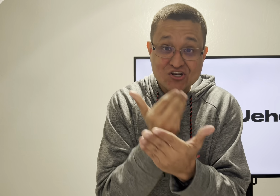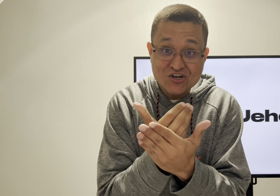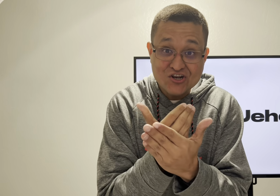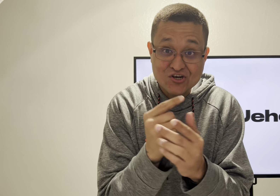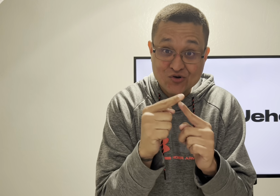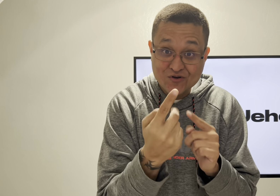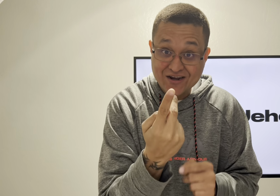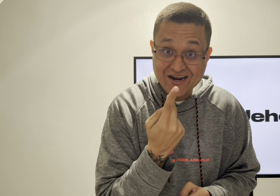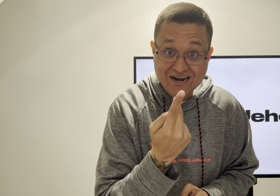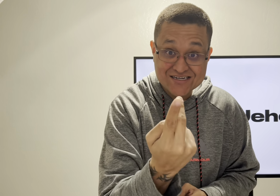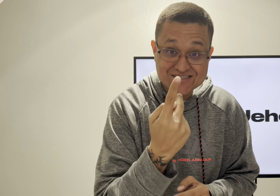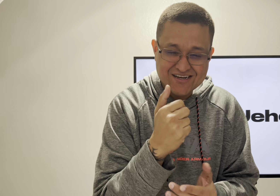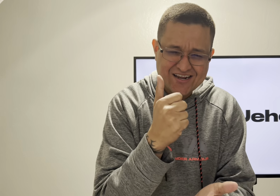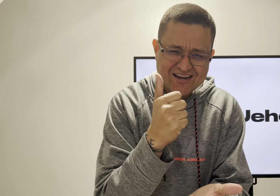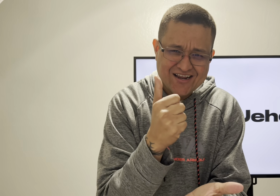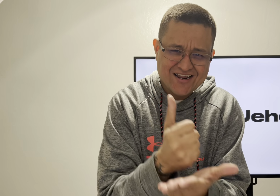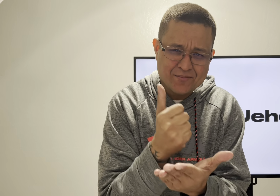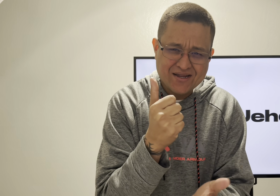God is so good to us. Amen.